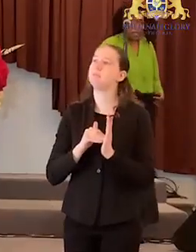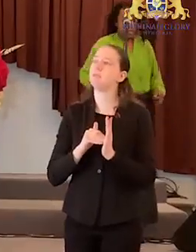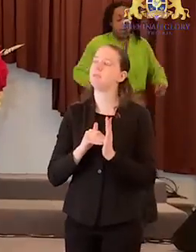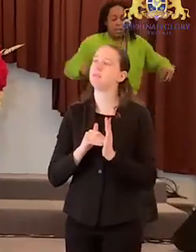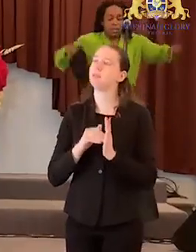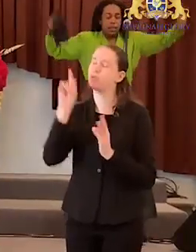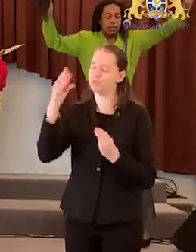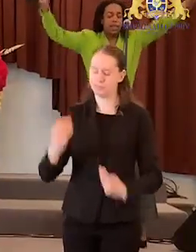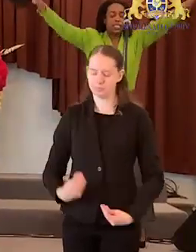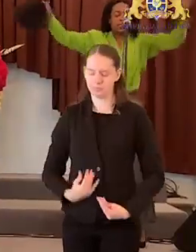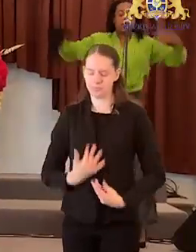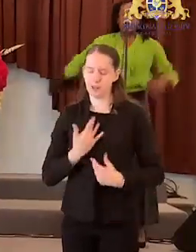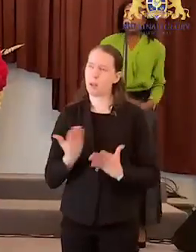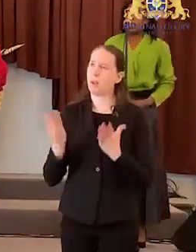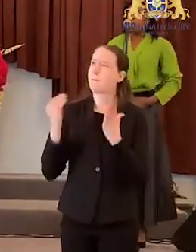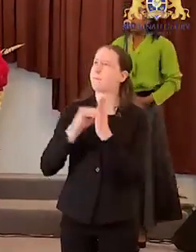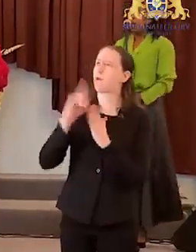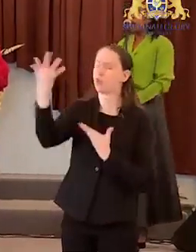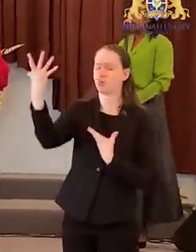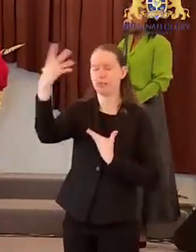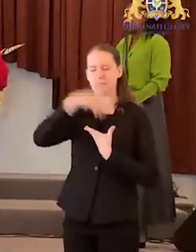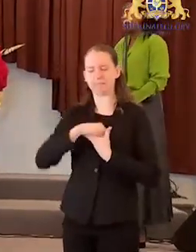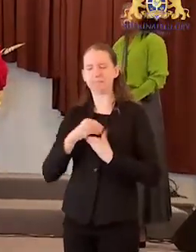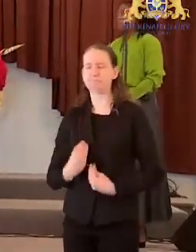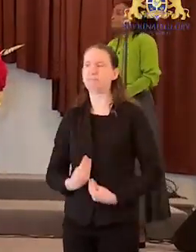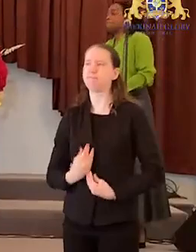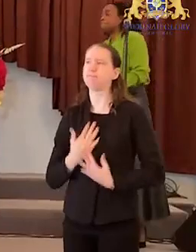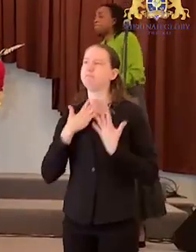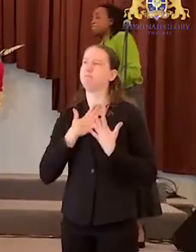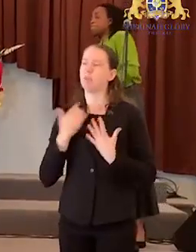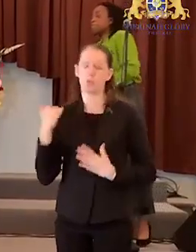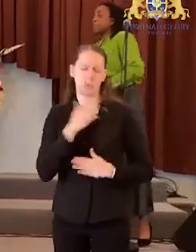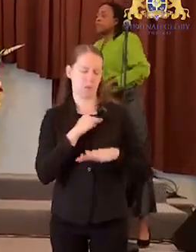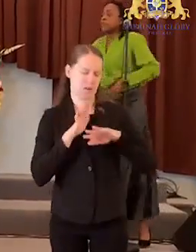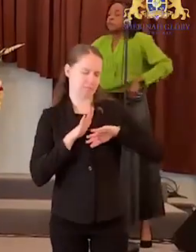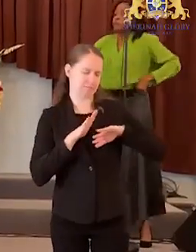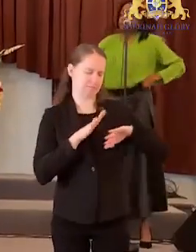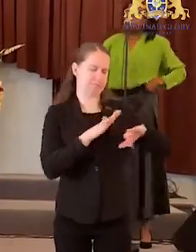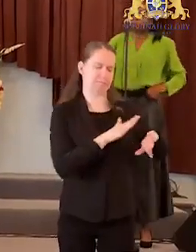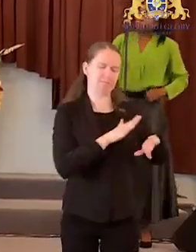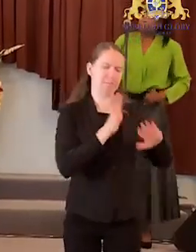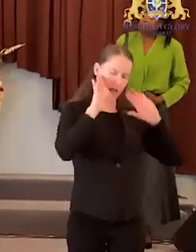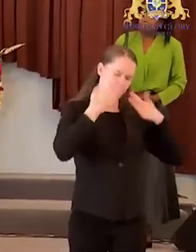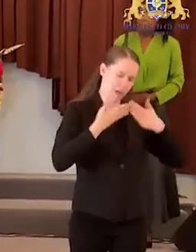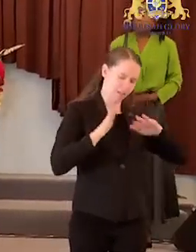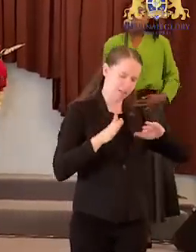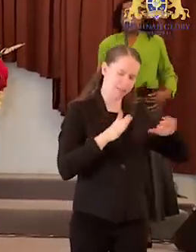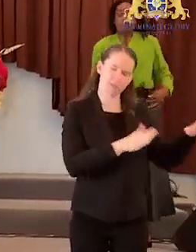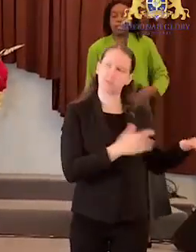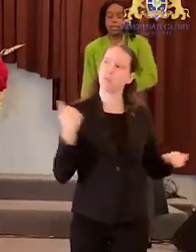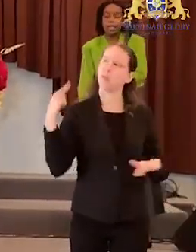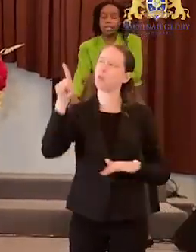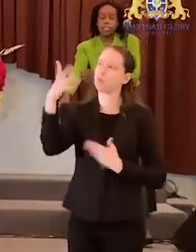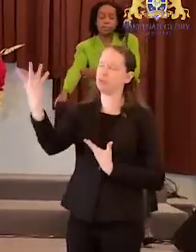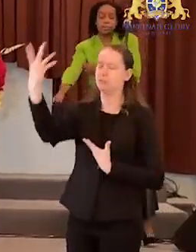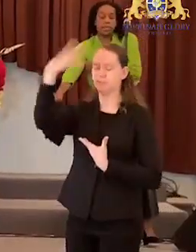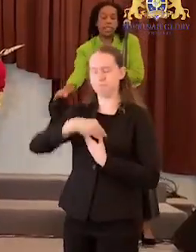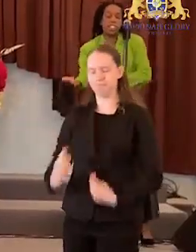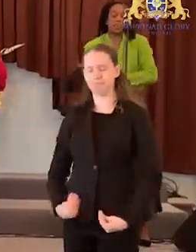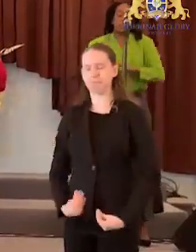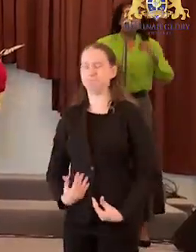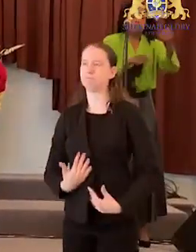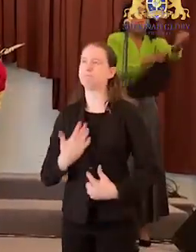Fill us the more with you, God. Less of us and more of you. Fill my cup, Lord, until it overflows, God.